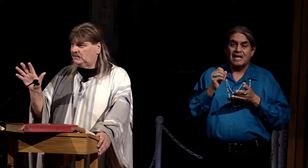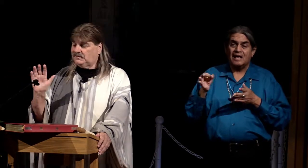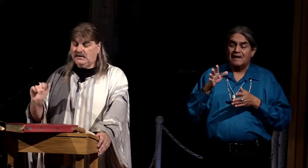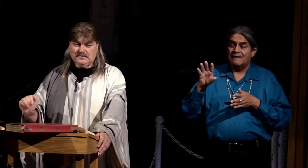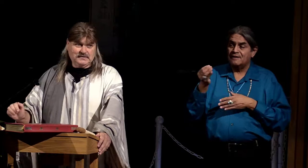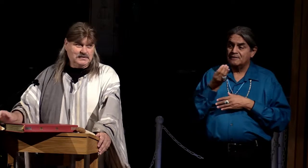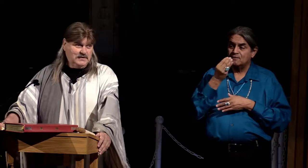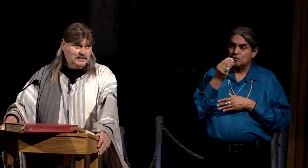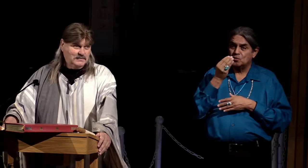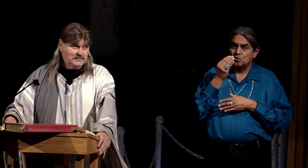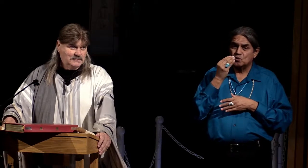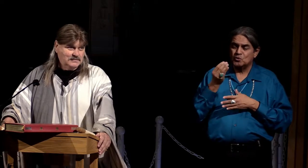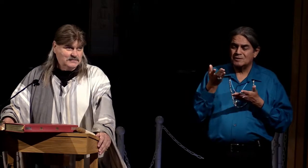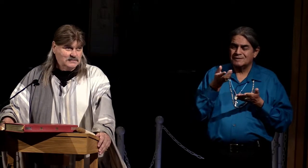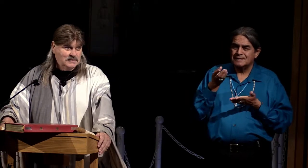food scarcity.